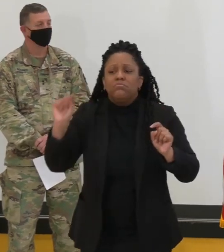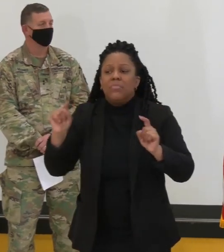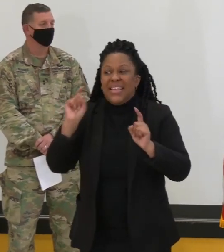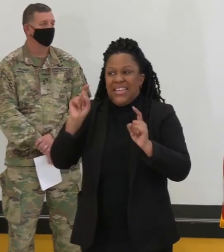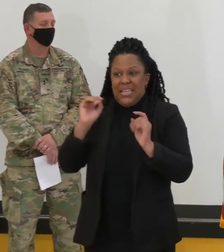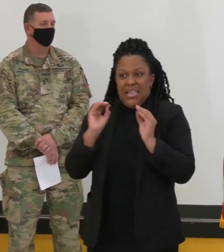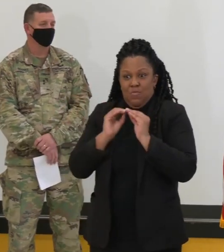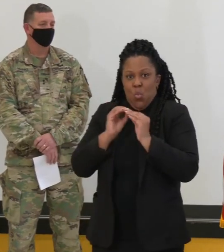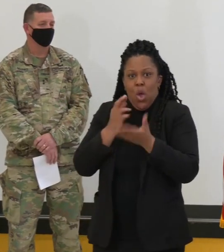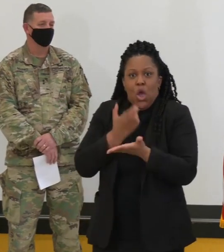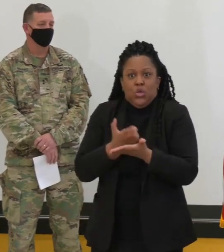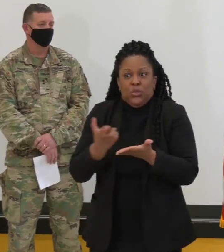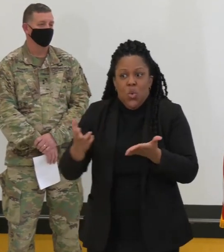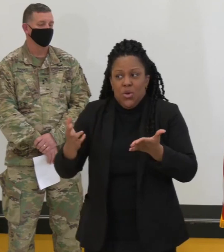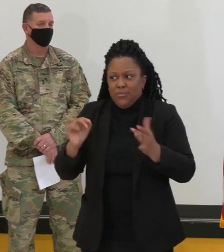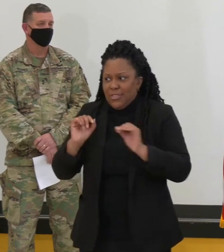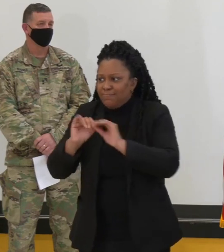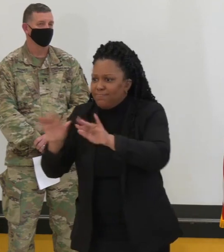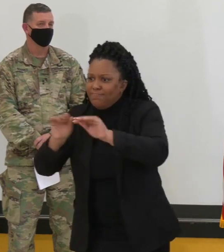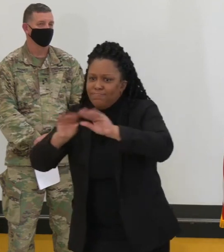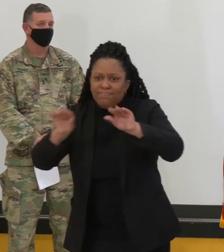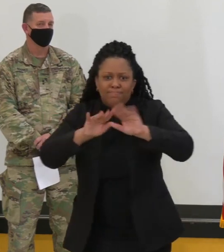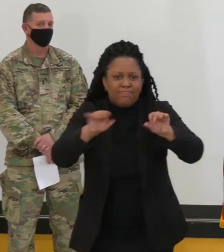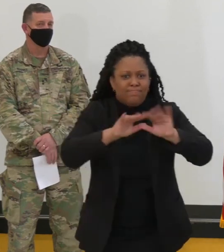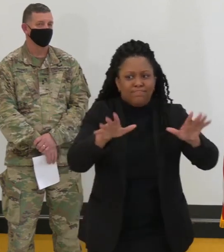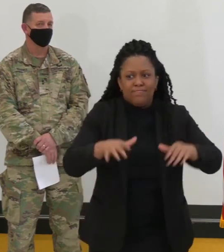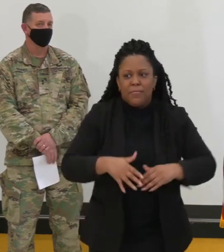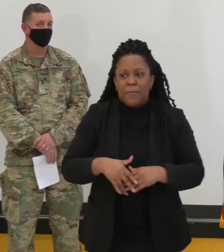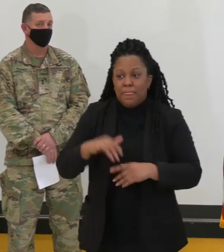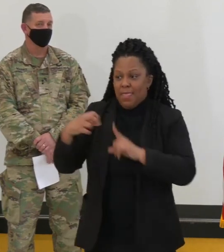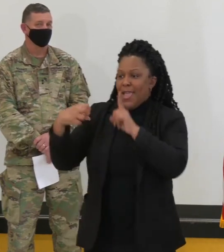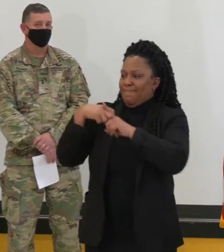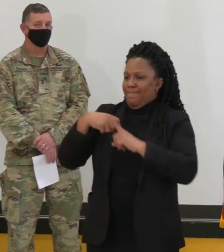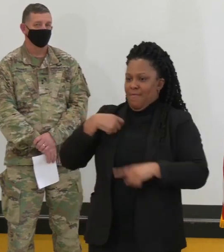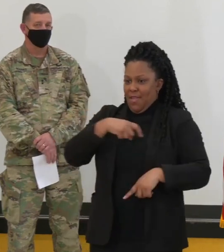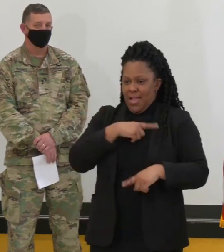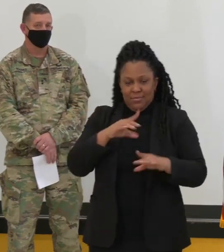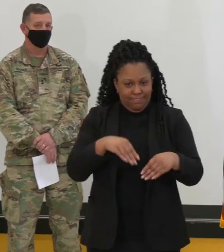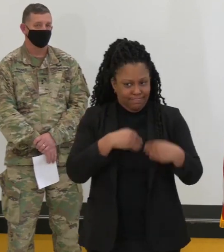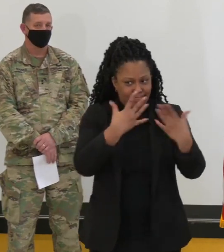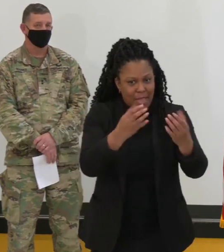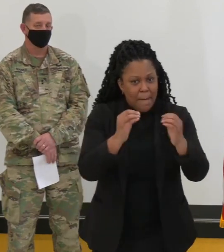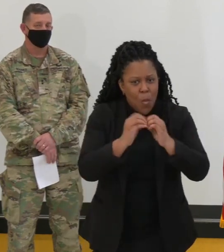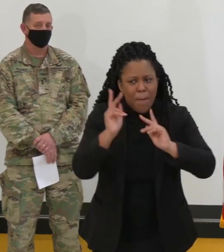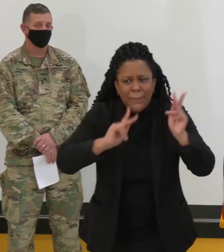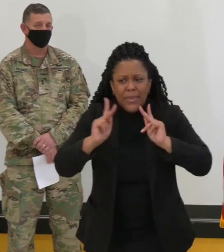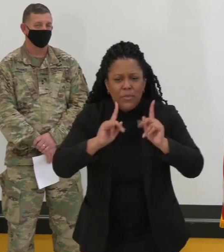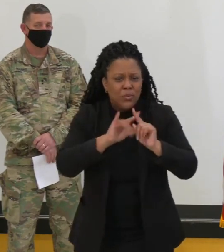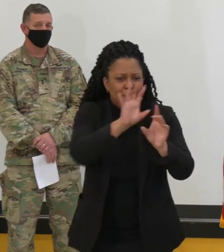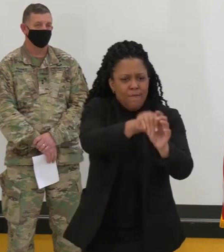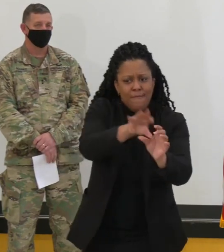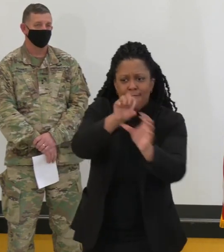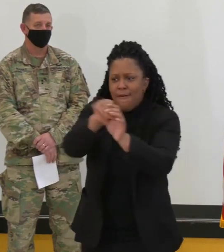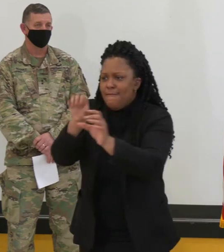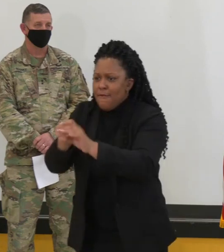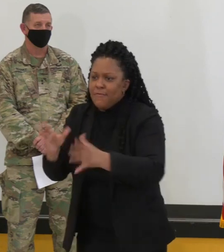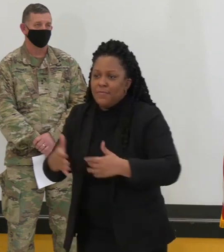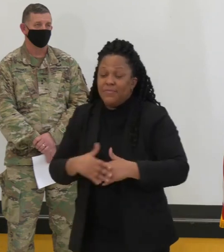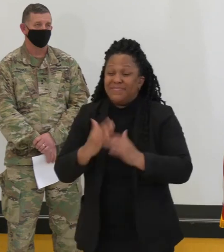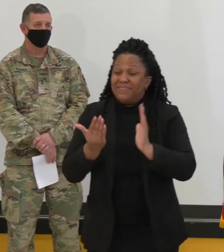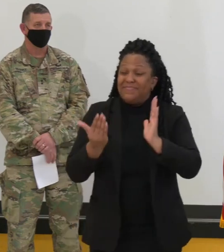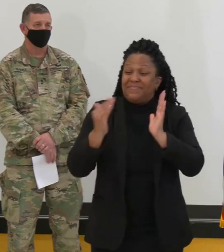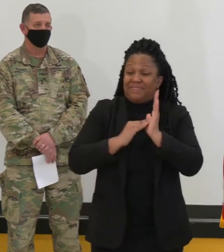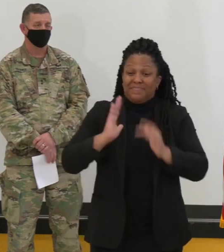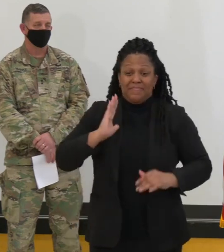which they can meet with their own jurisdictions. And as Chief Arredondo pointed out, our plan was to get to phase three of the